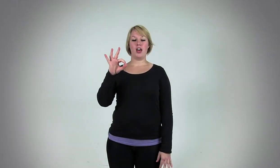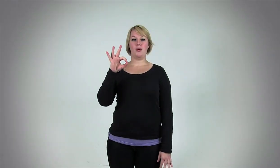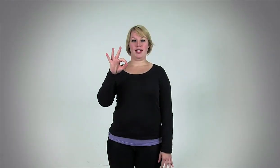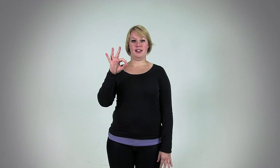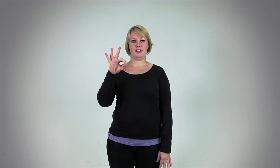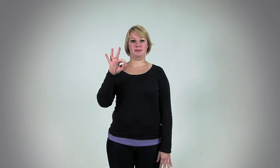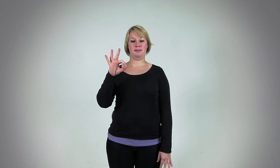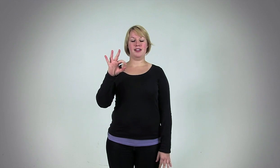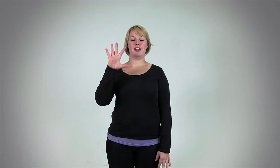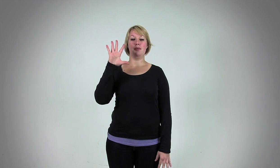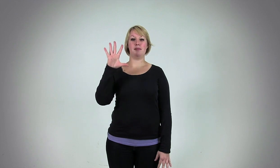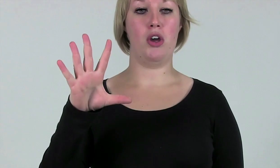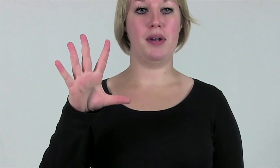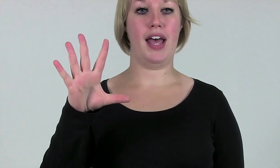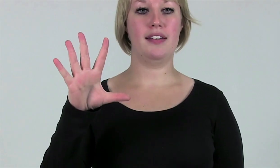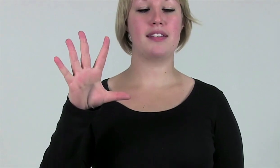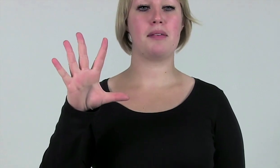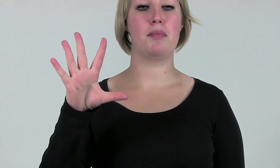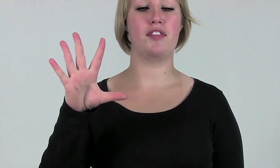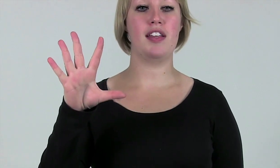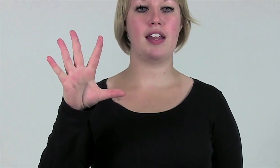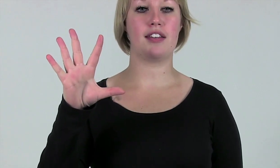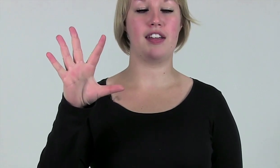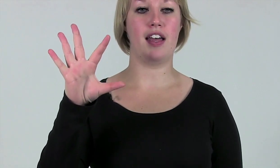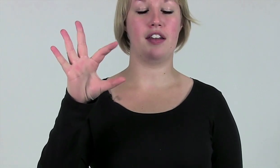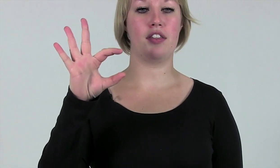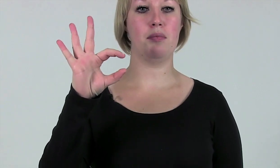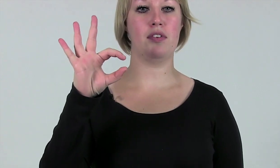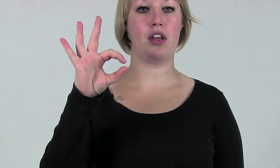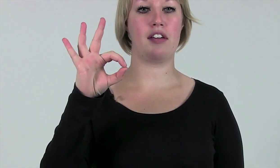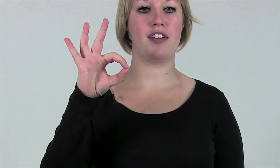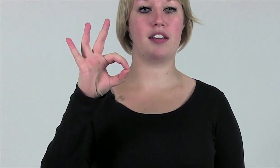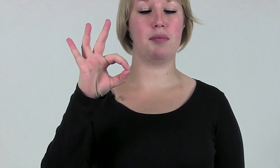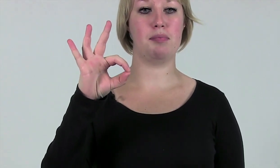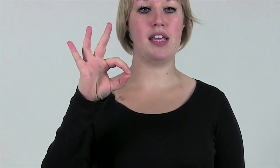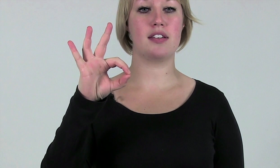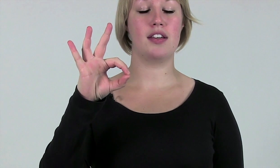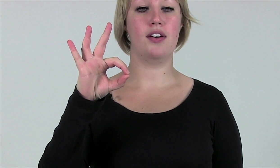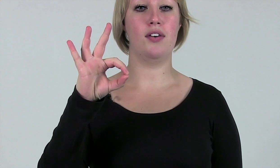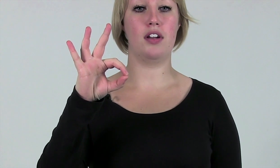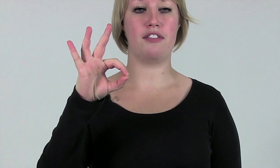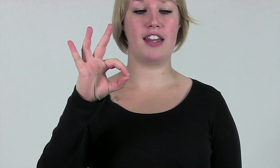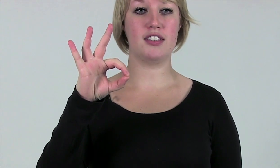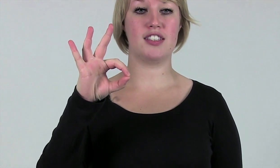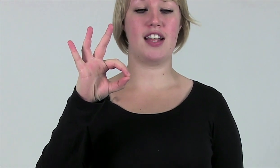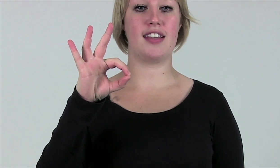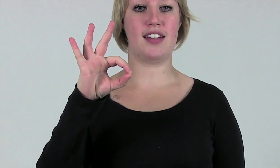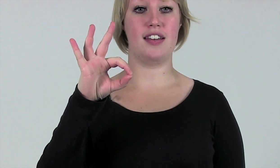O hand. Comes from an open hand. Move index finger and thumb so that fingertips meet. All of the fingers should stay